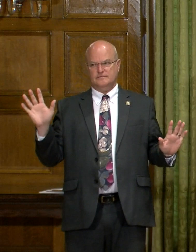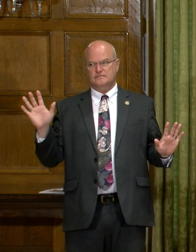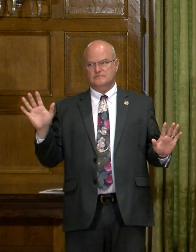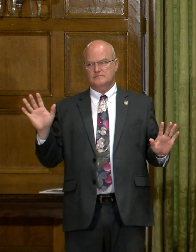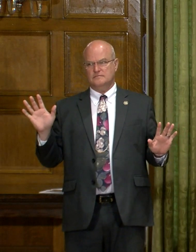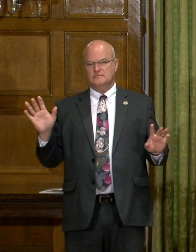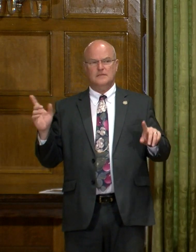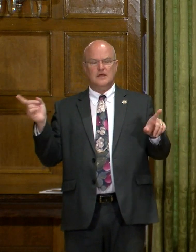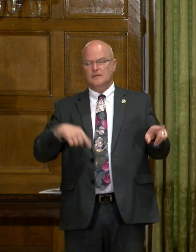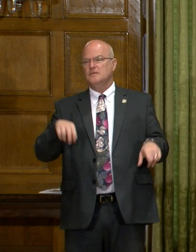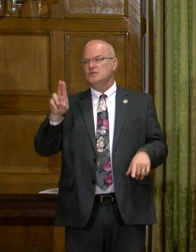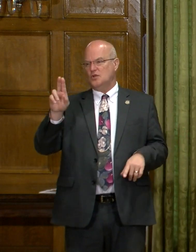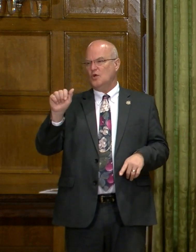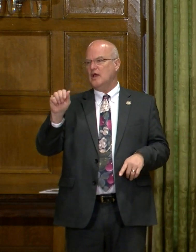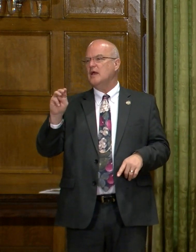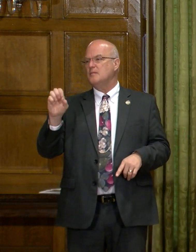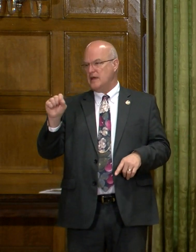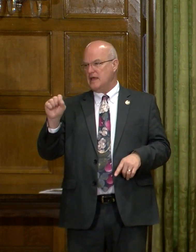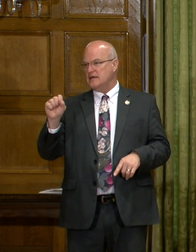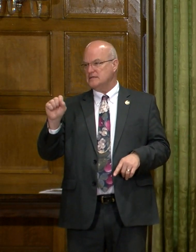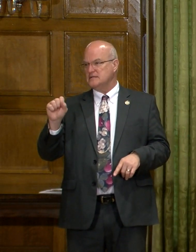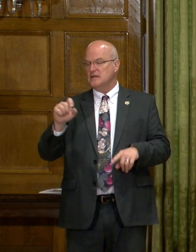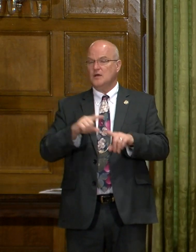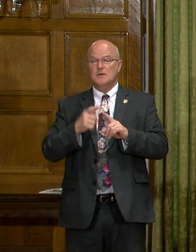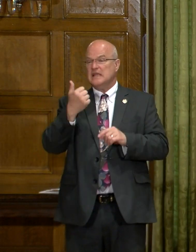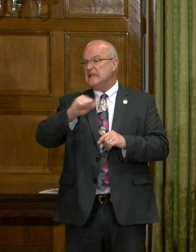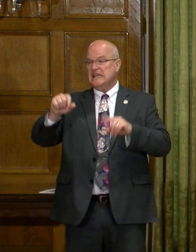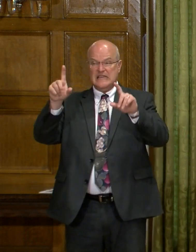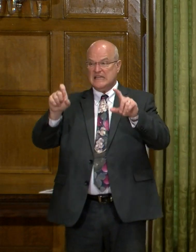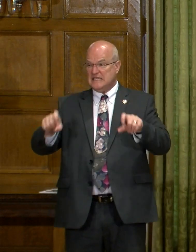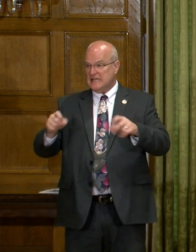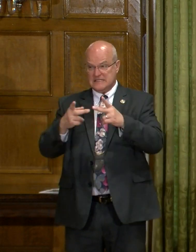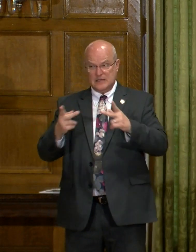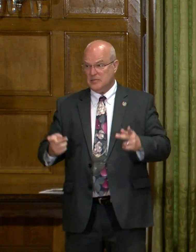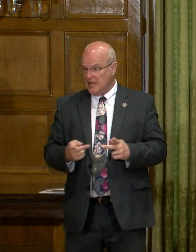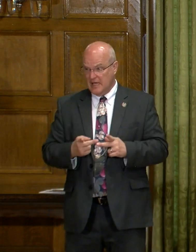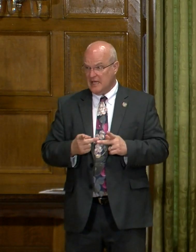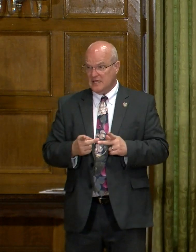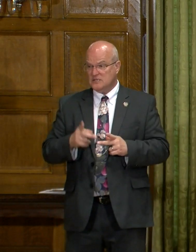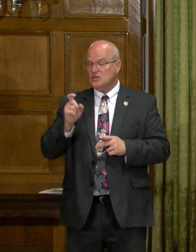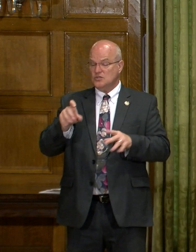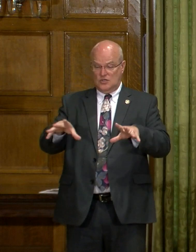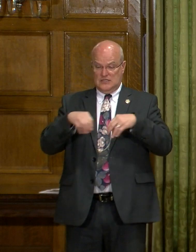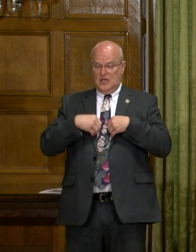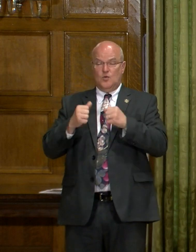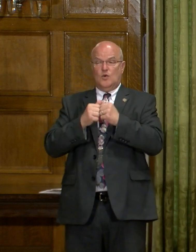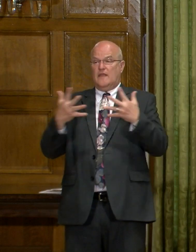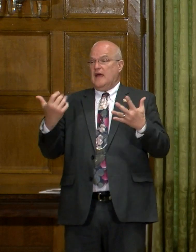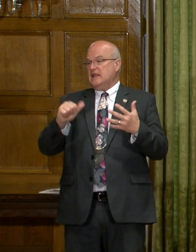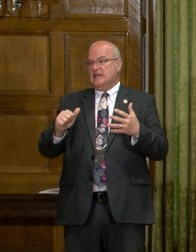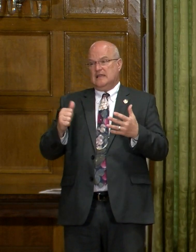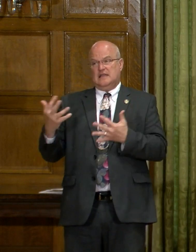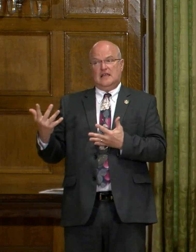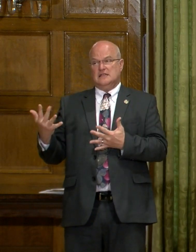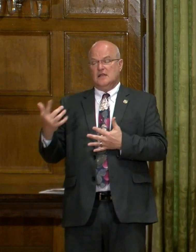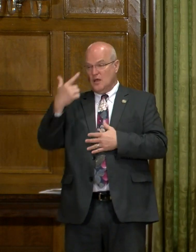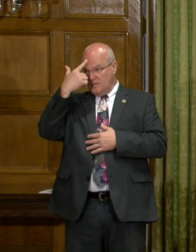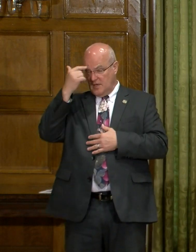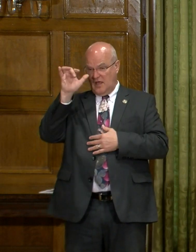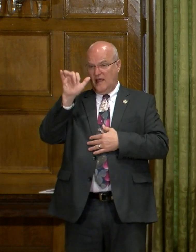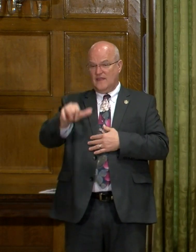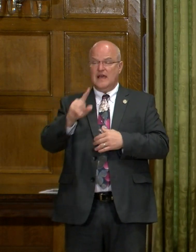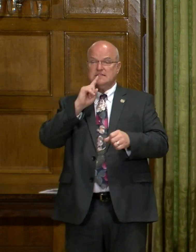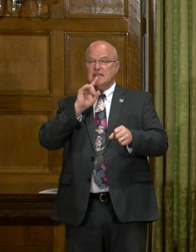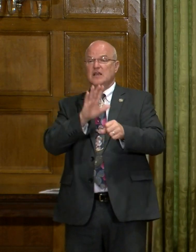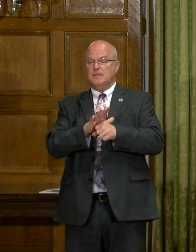period. Yeah, well, UAMS, but any testing site, should take them without any hesitation, because that's